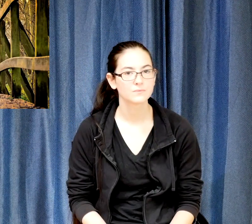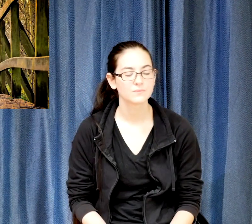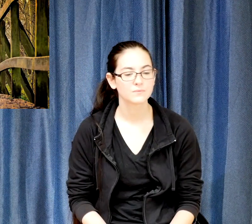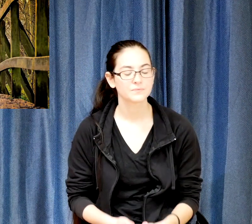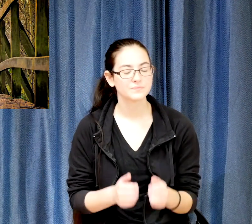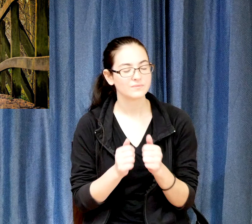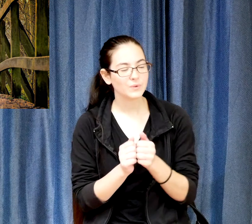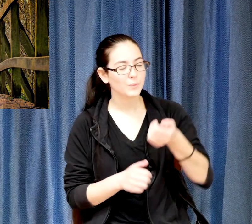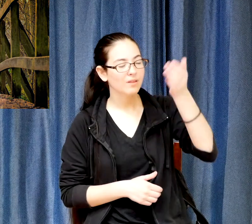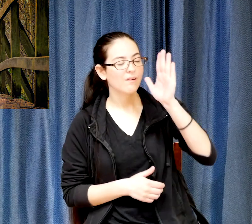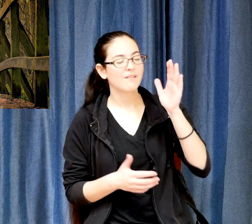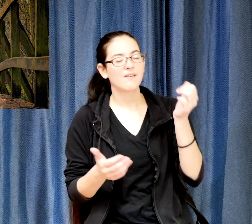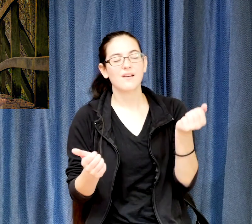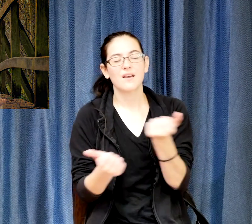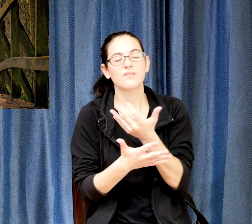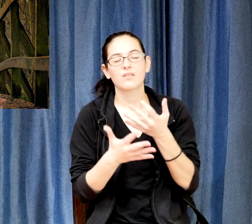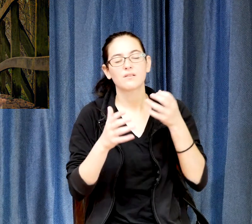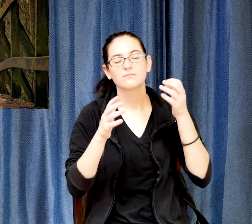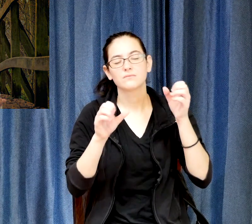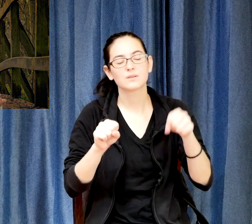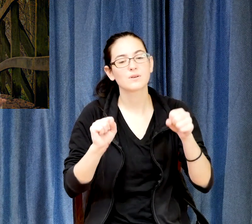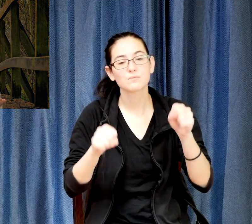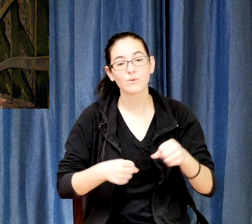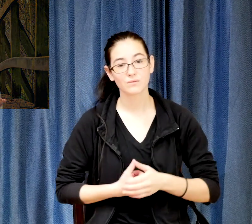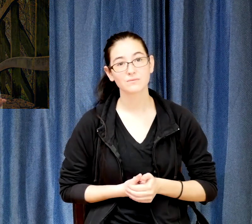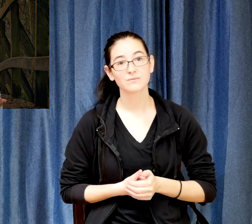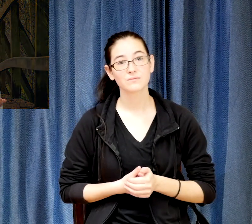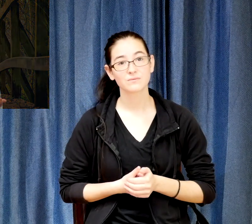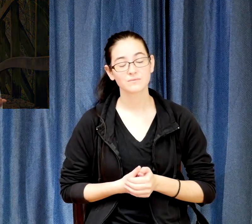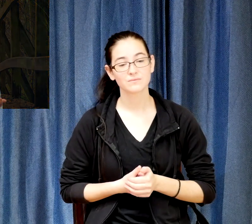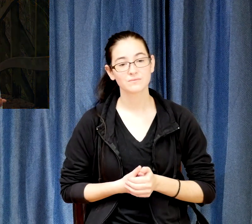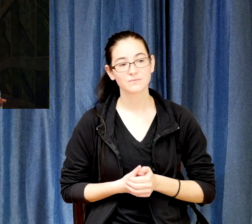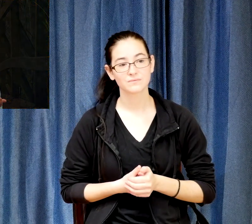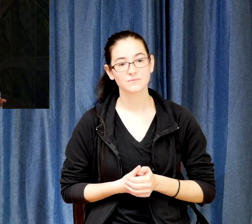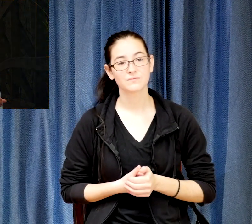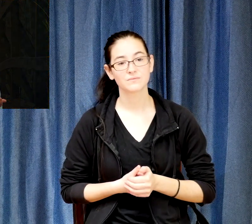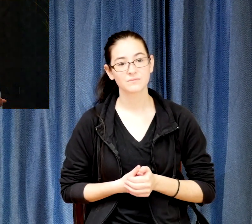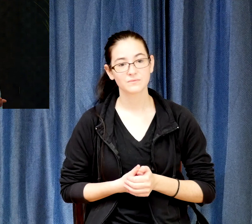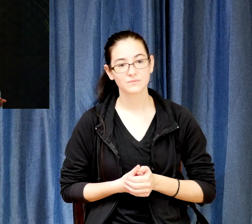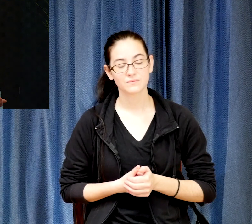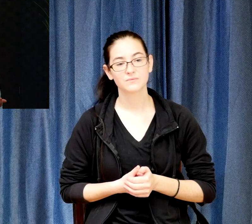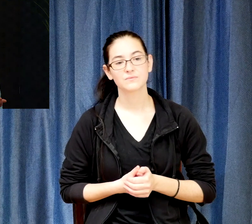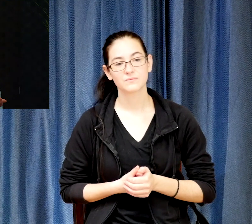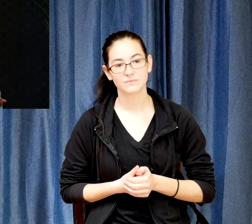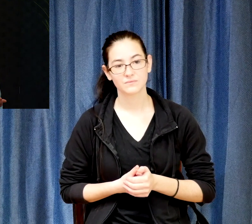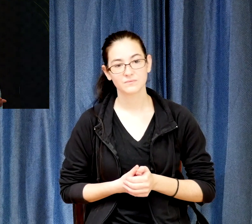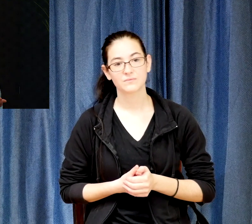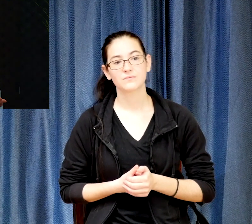All things are possible. So we release this affirmative intention into the law of